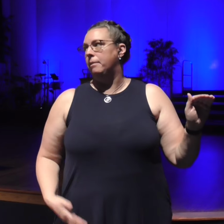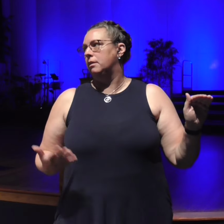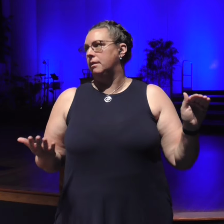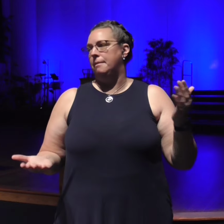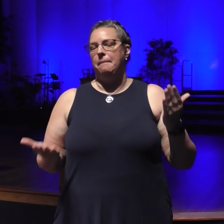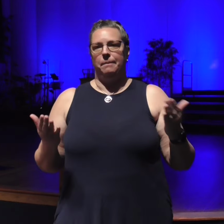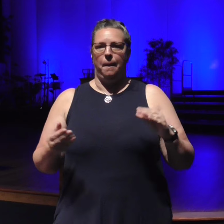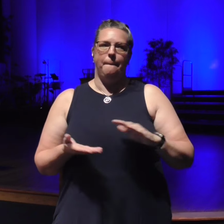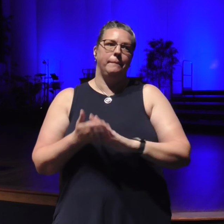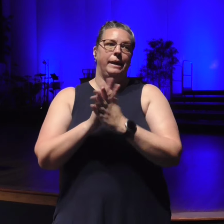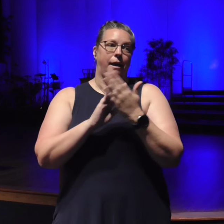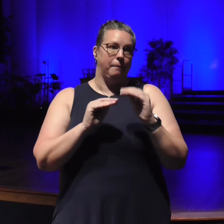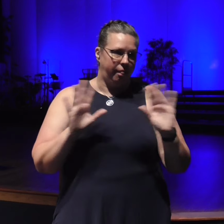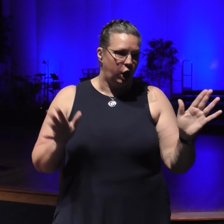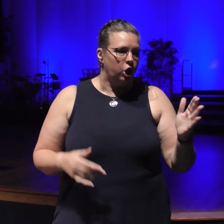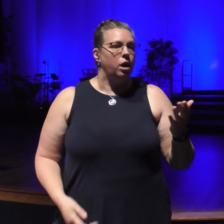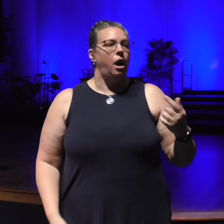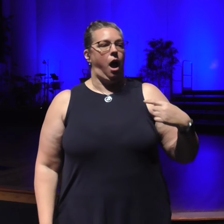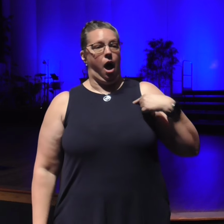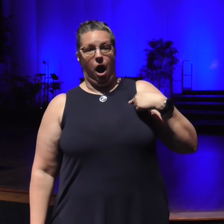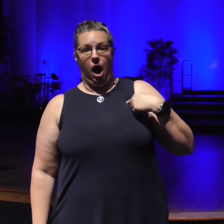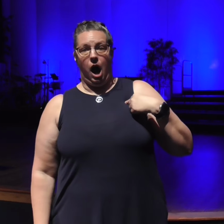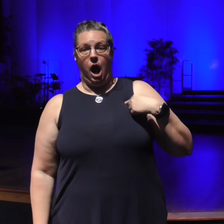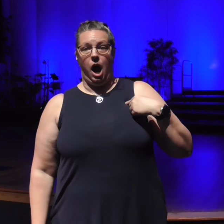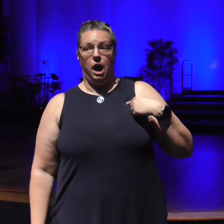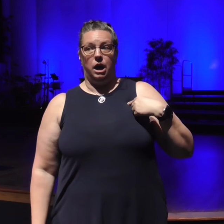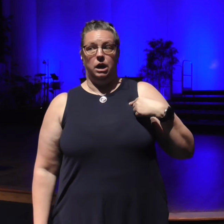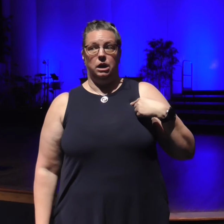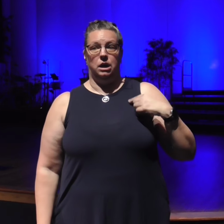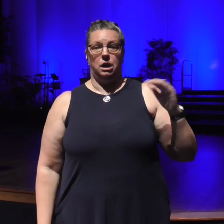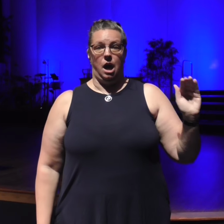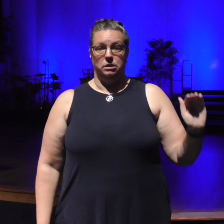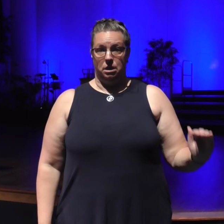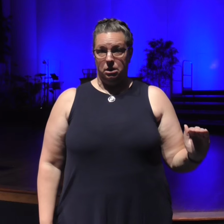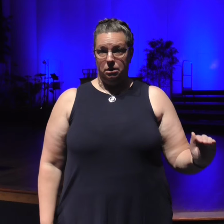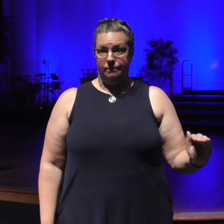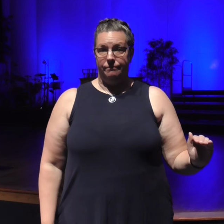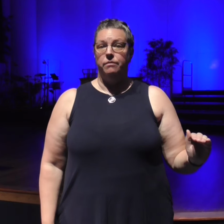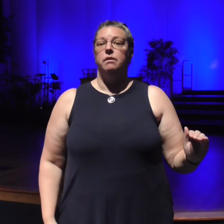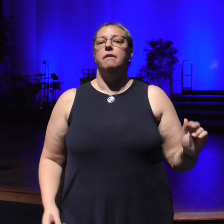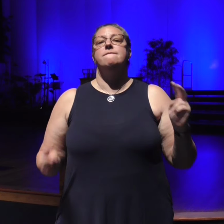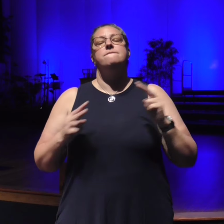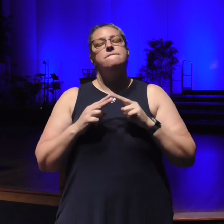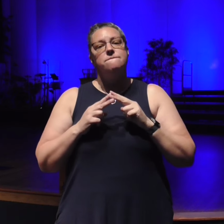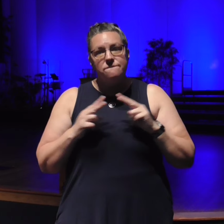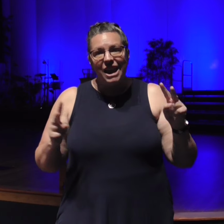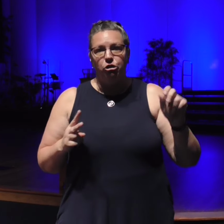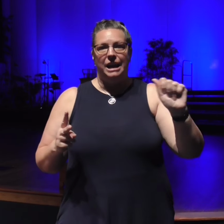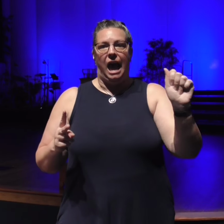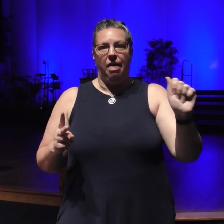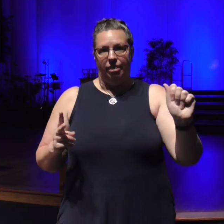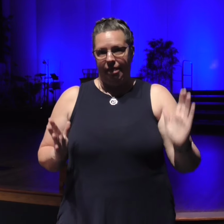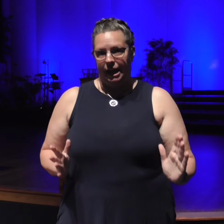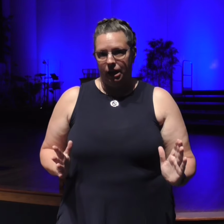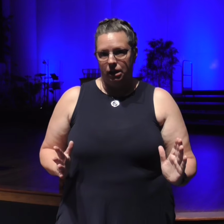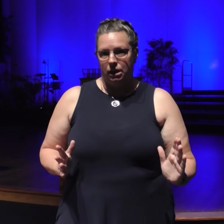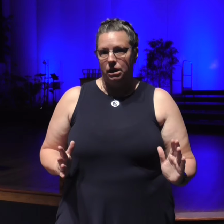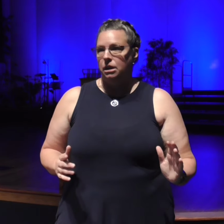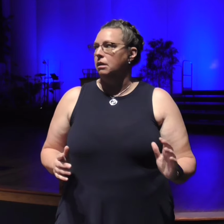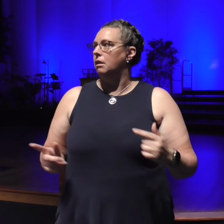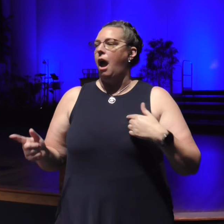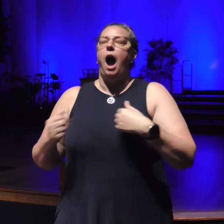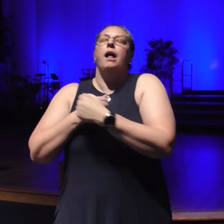it'll become clear, I was, as a young person, very athletic. I still love my golf, and I